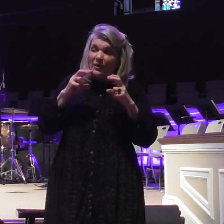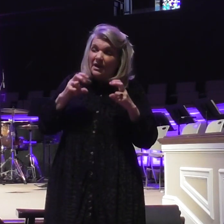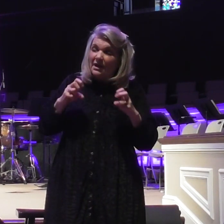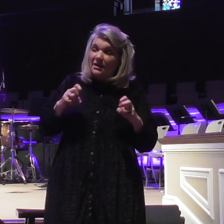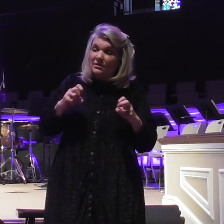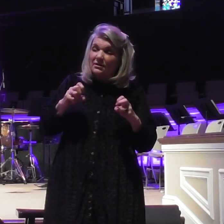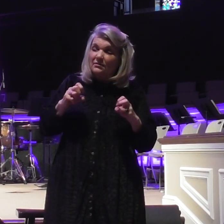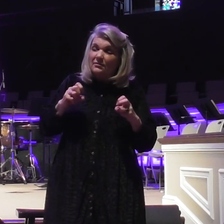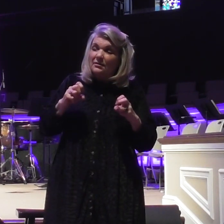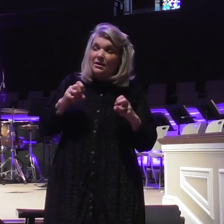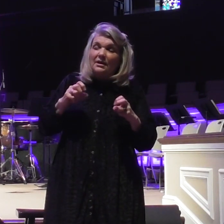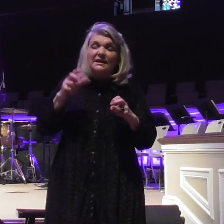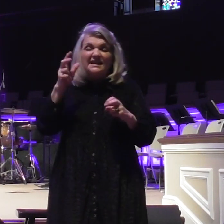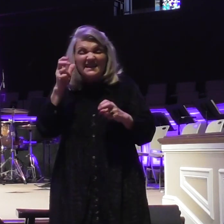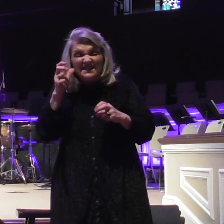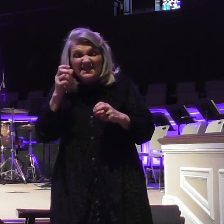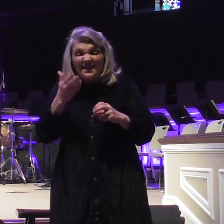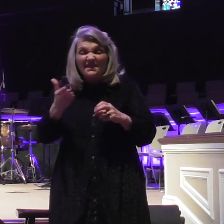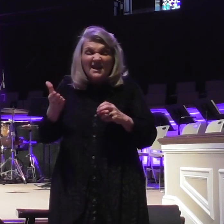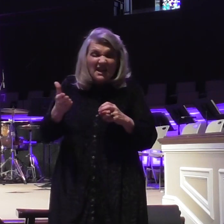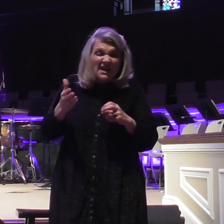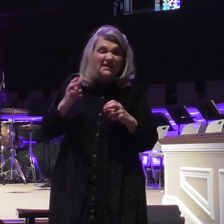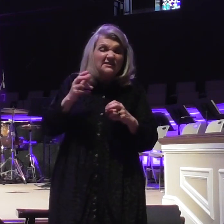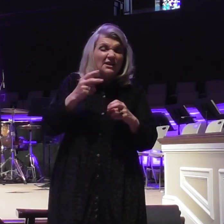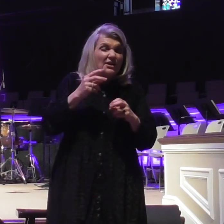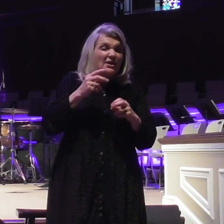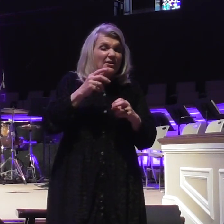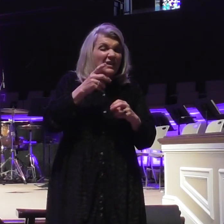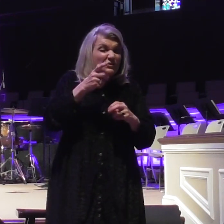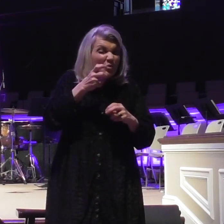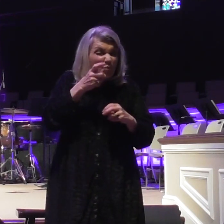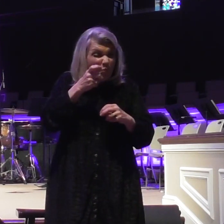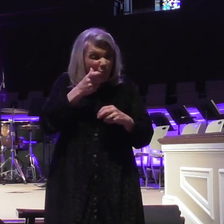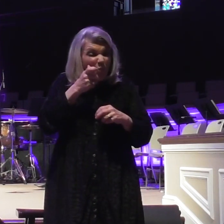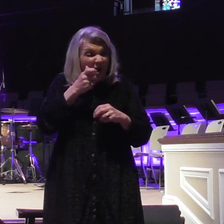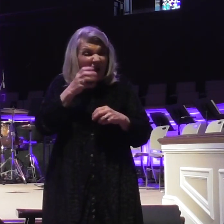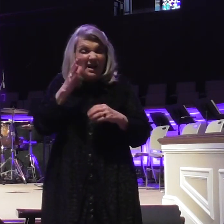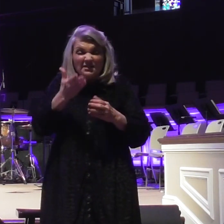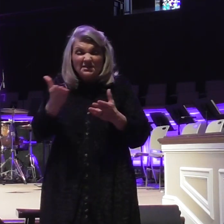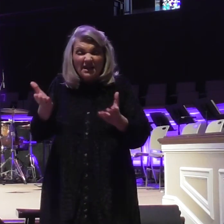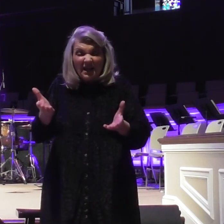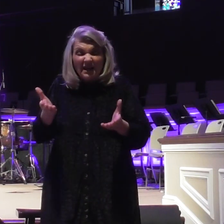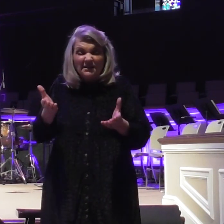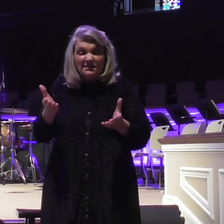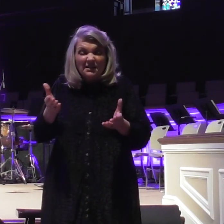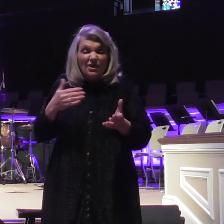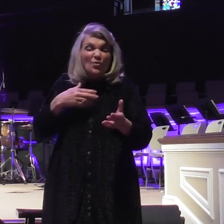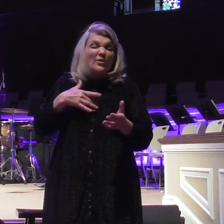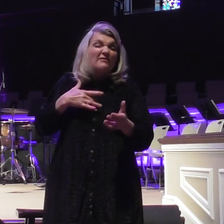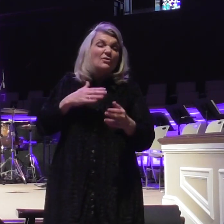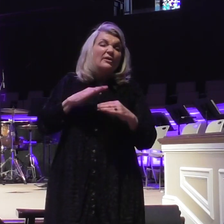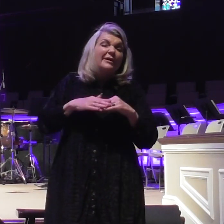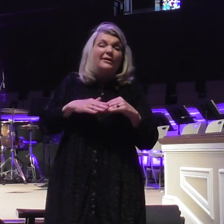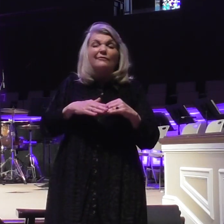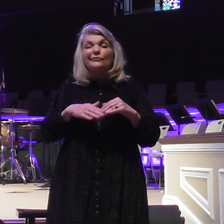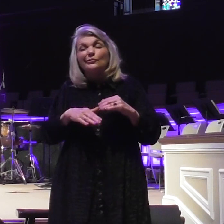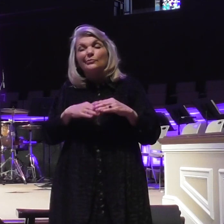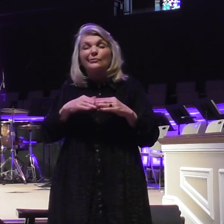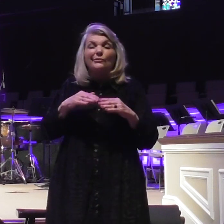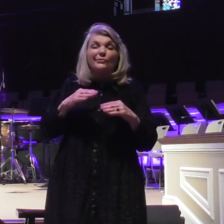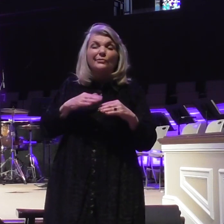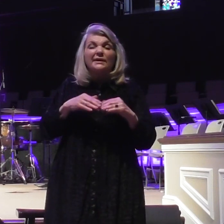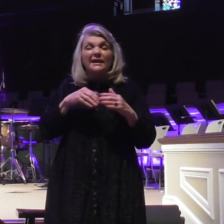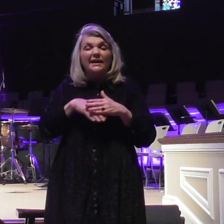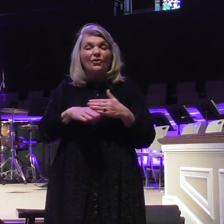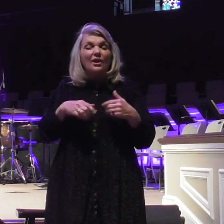we're listening to, the things that we give tacit approval to, because we put up with it, we set it before our eyes. It's